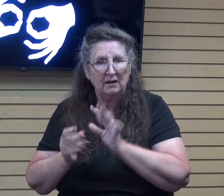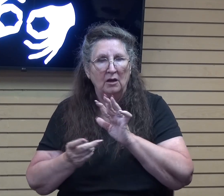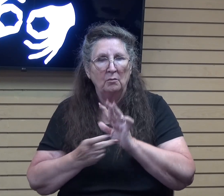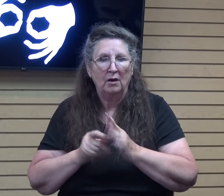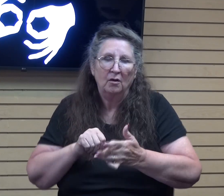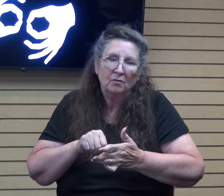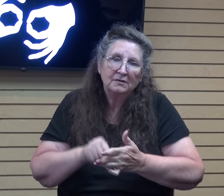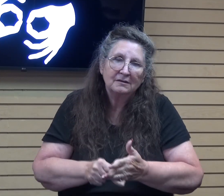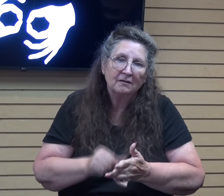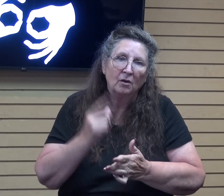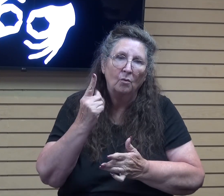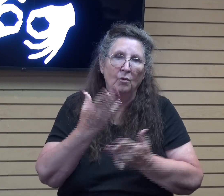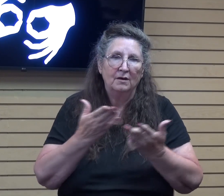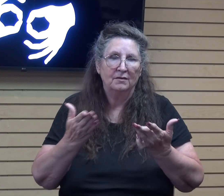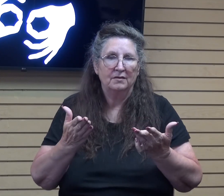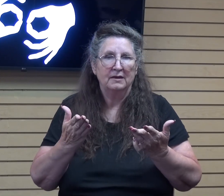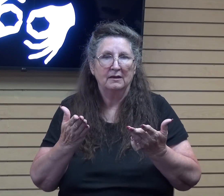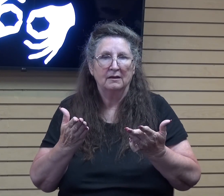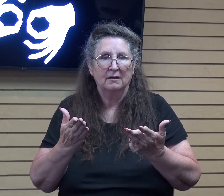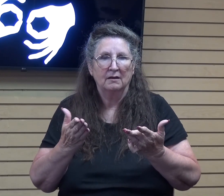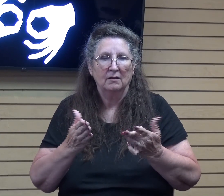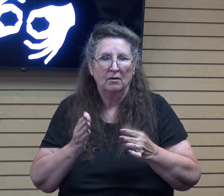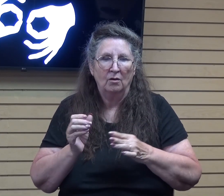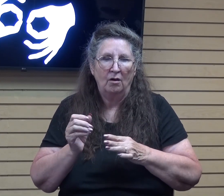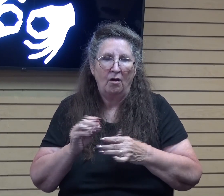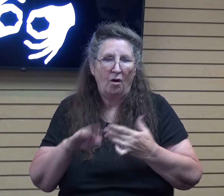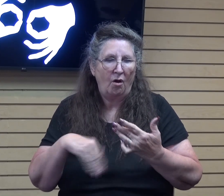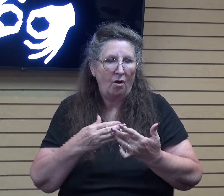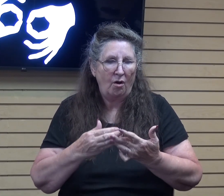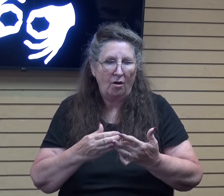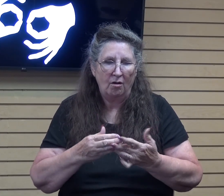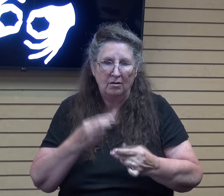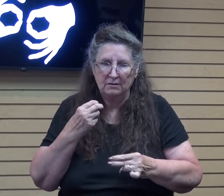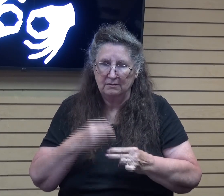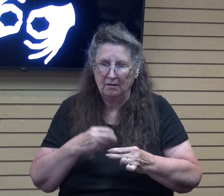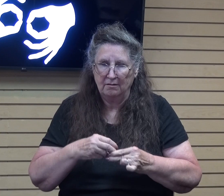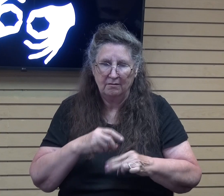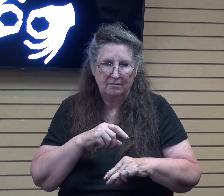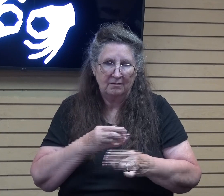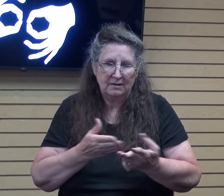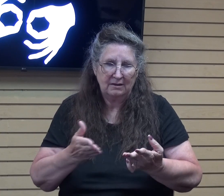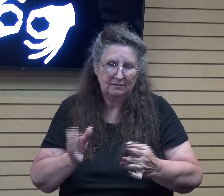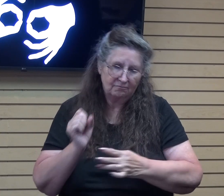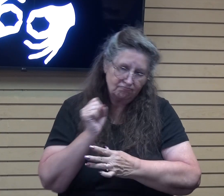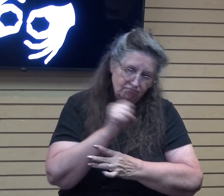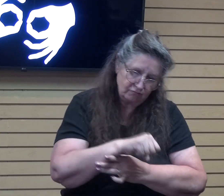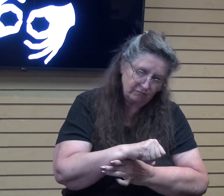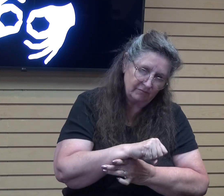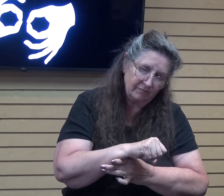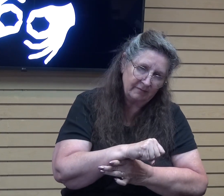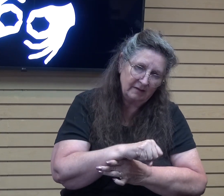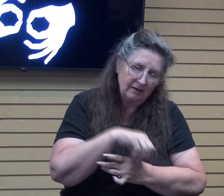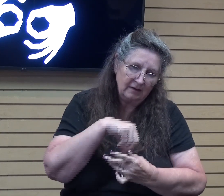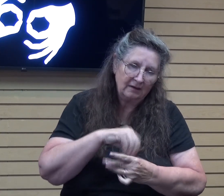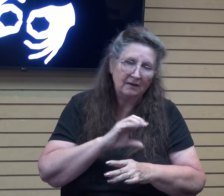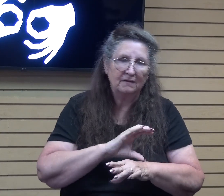emphasizing one thing that would overcome all these difficulties within that church body